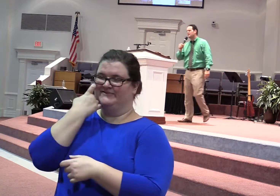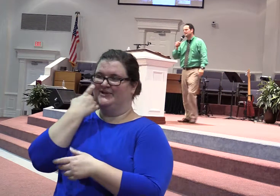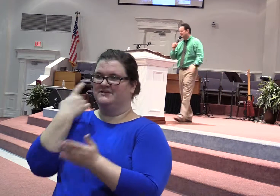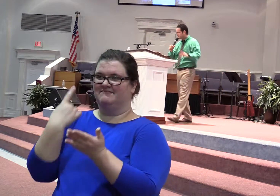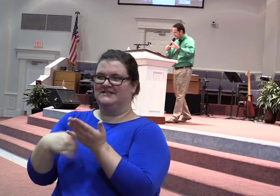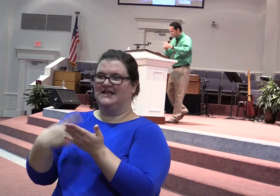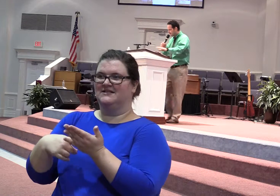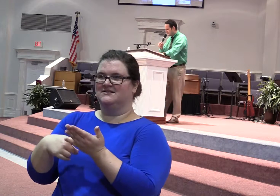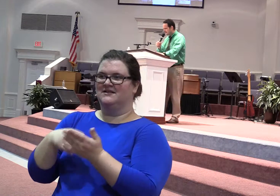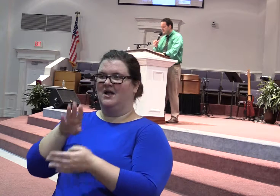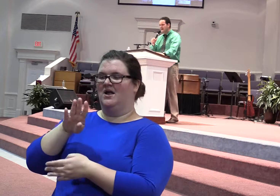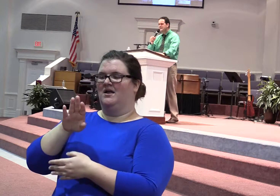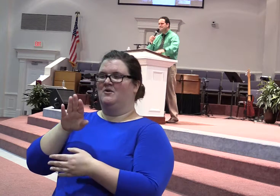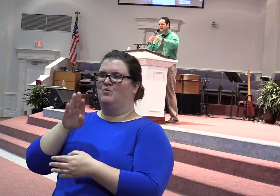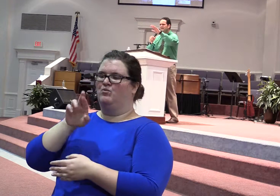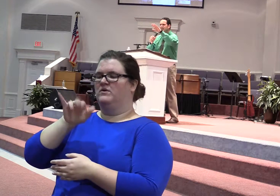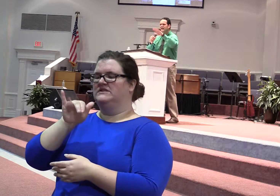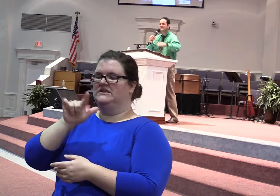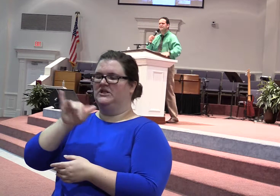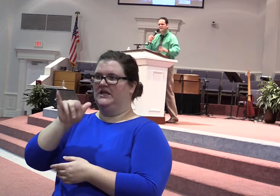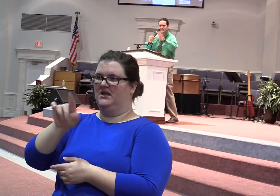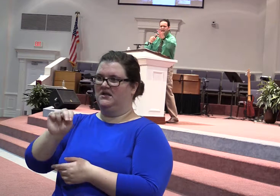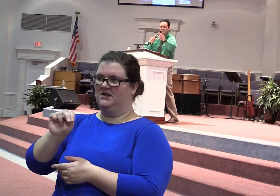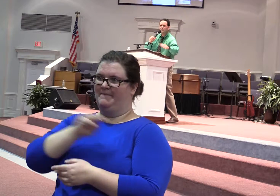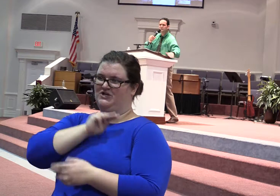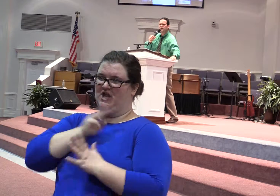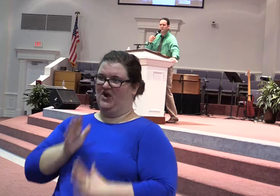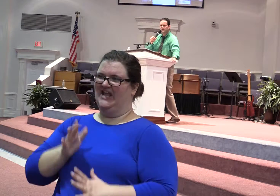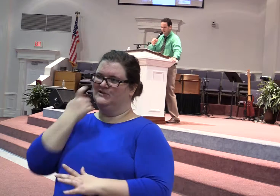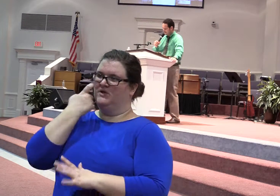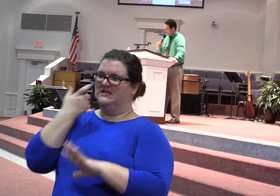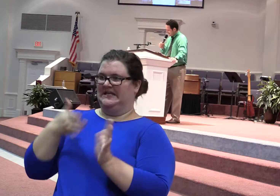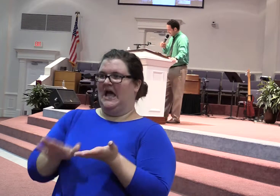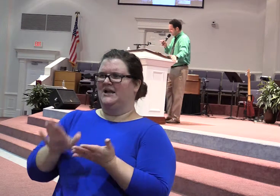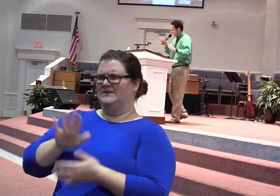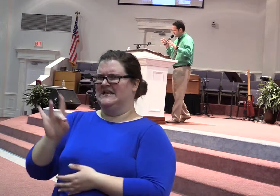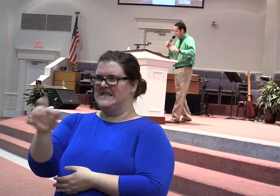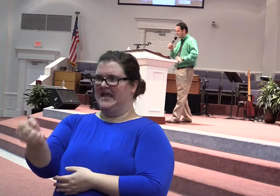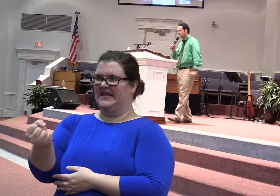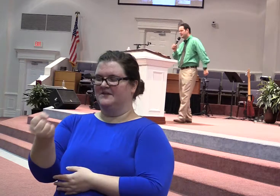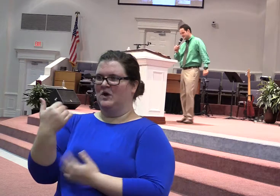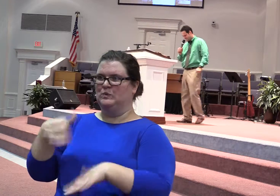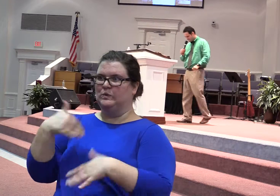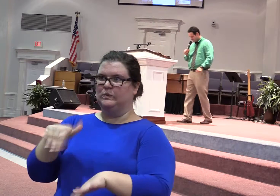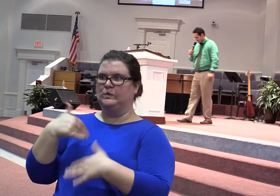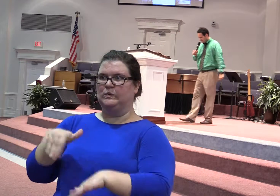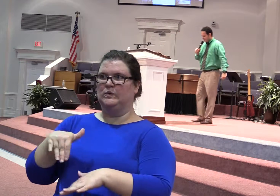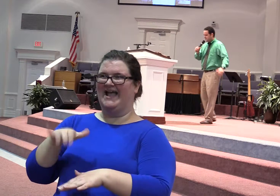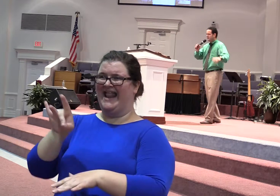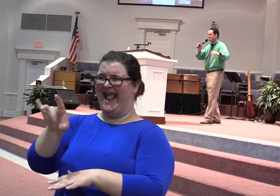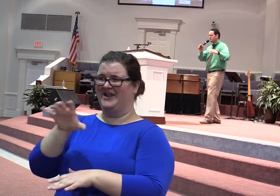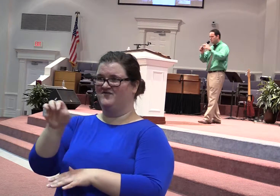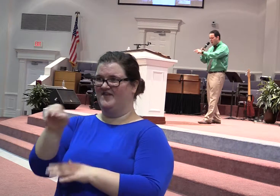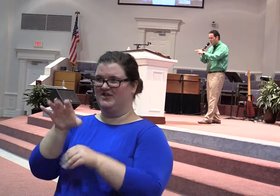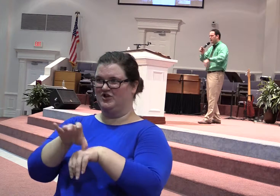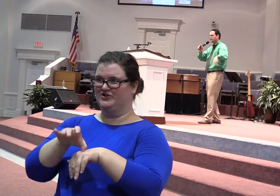I said, hey, what did he say? What did he say in his last words? What were they? And he said, this is what he said. He